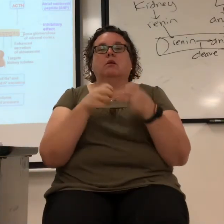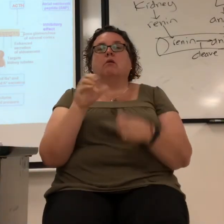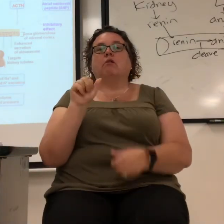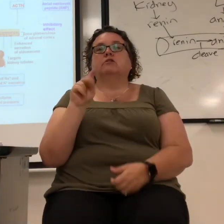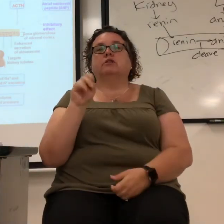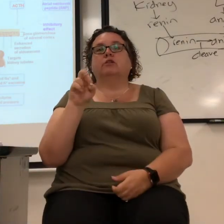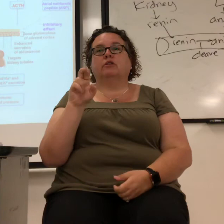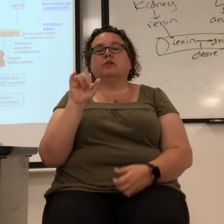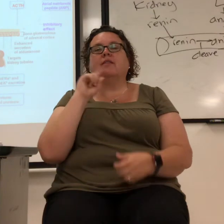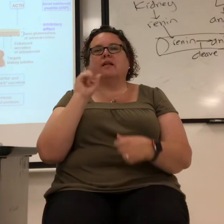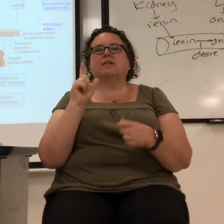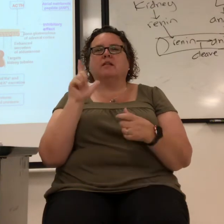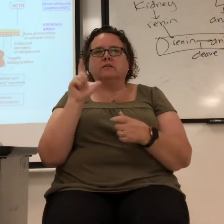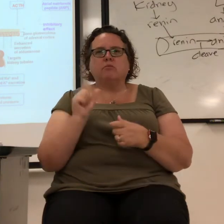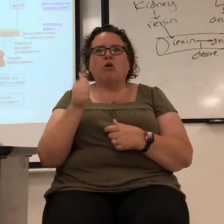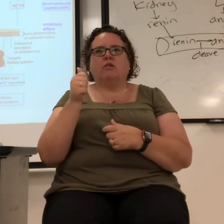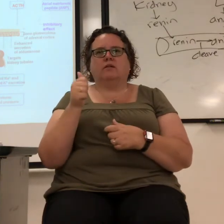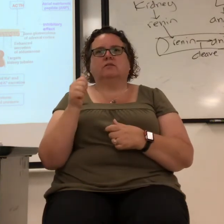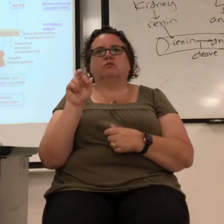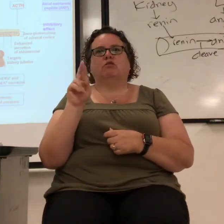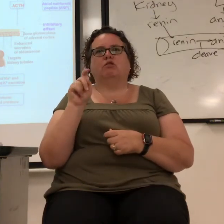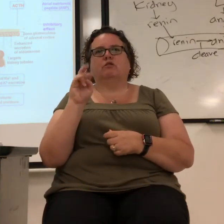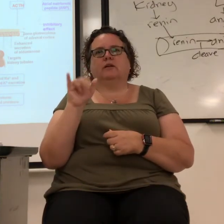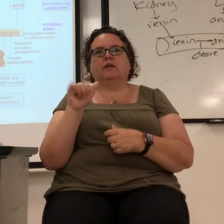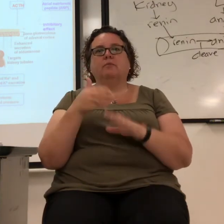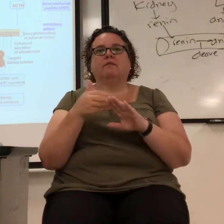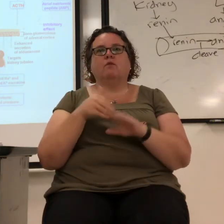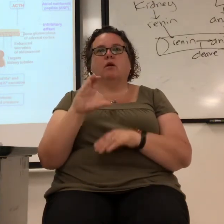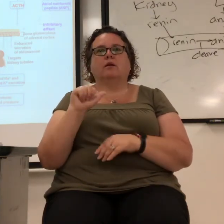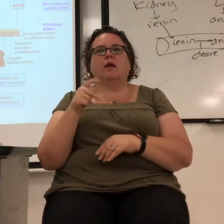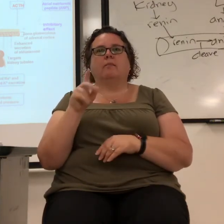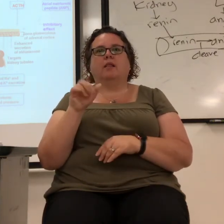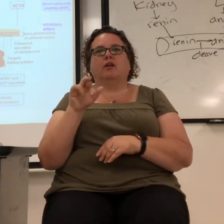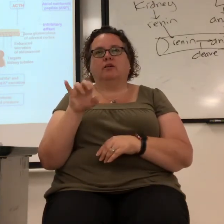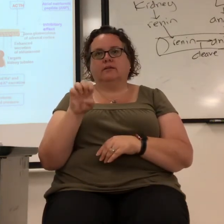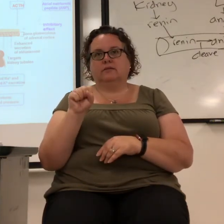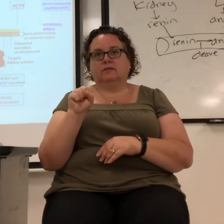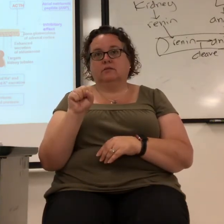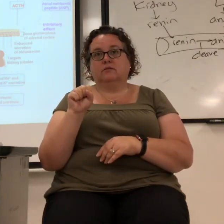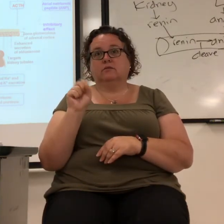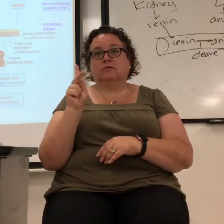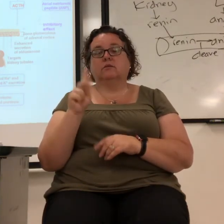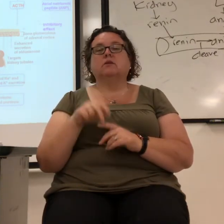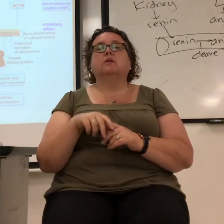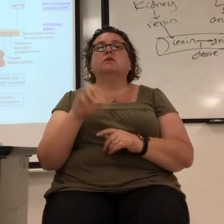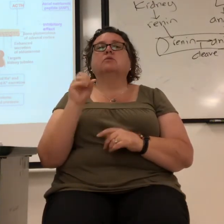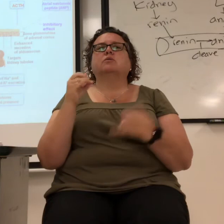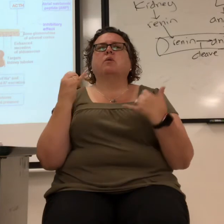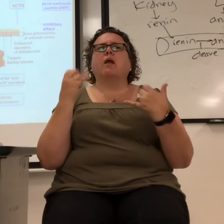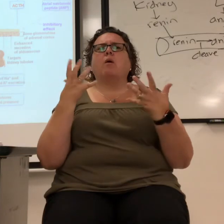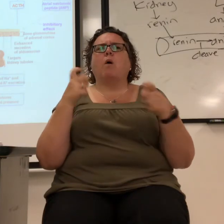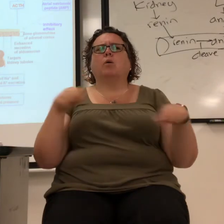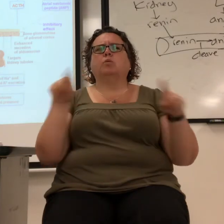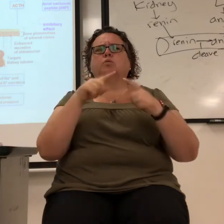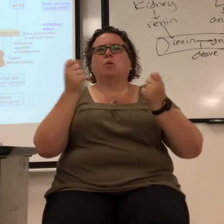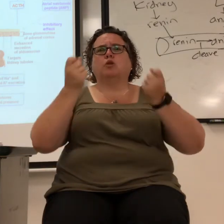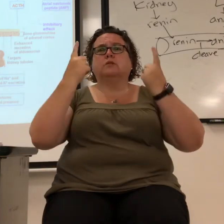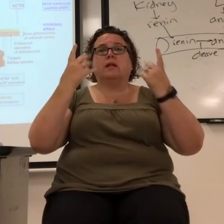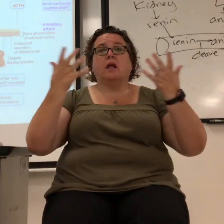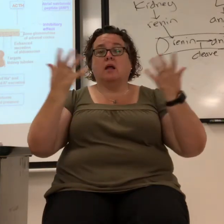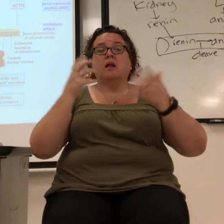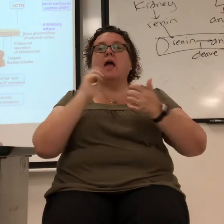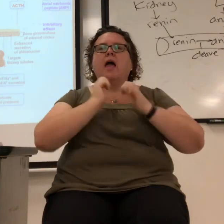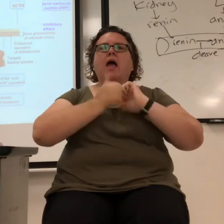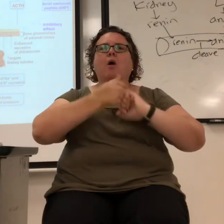the smallest arteries before you get to the capillaries. Okay. So what I want you to understand is